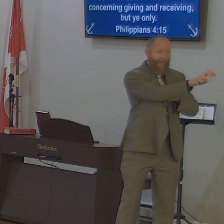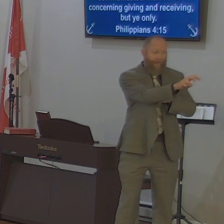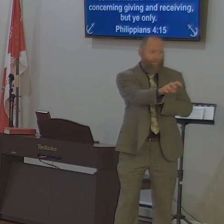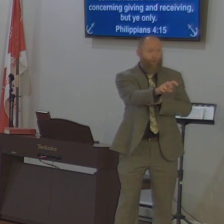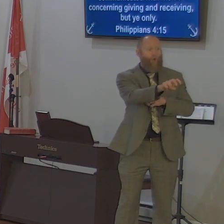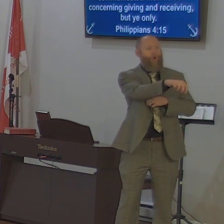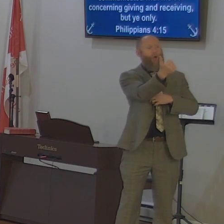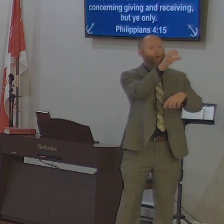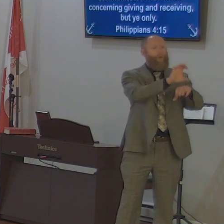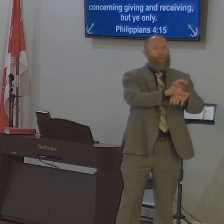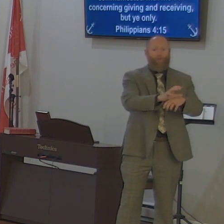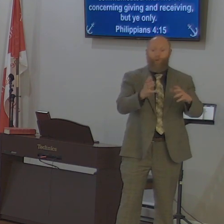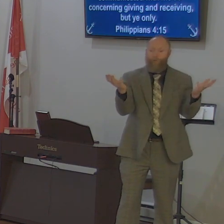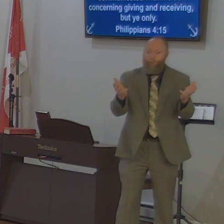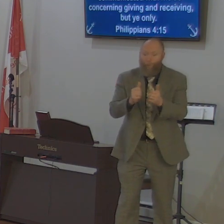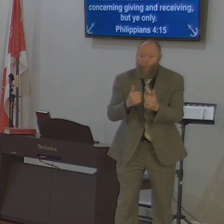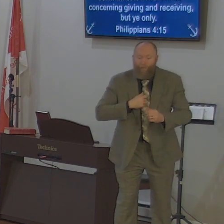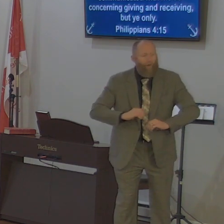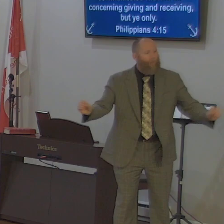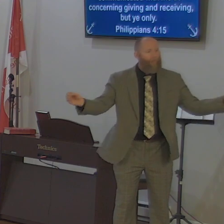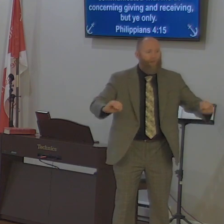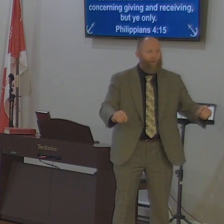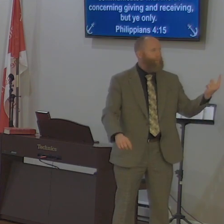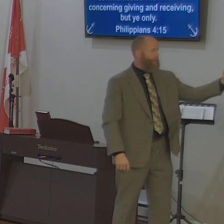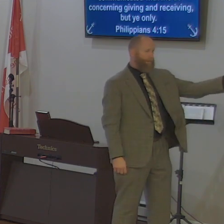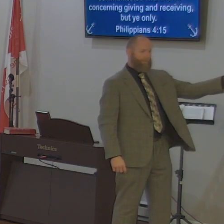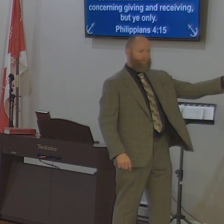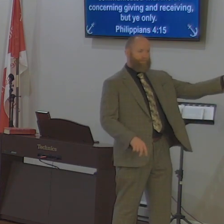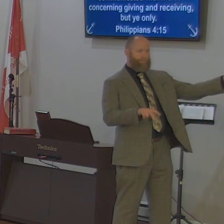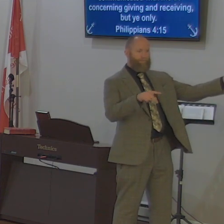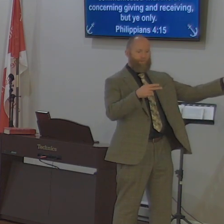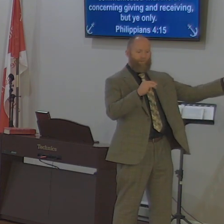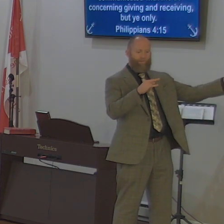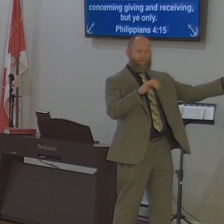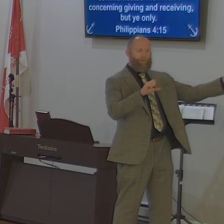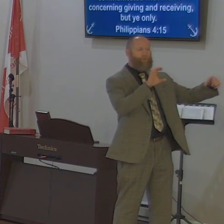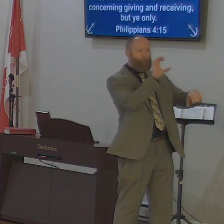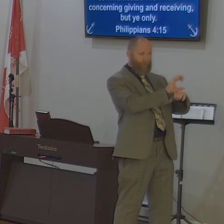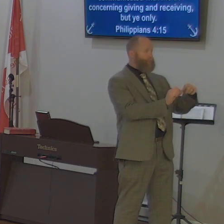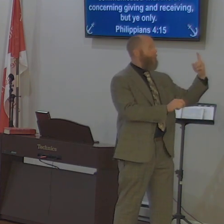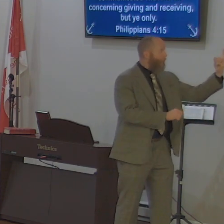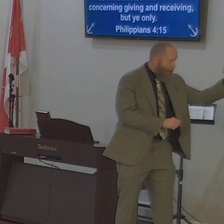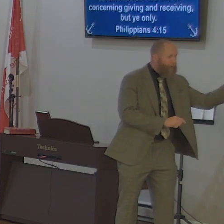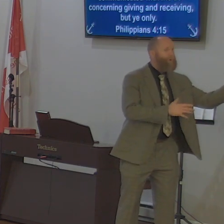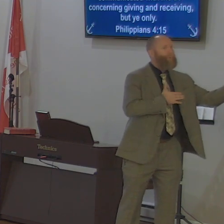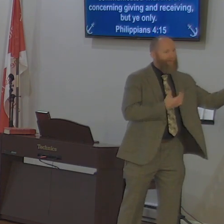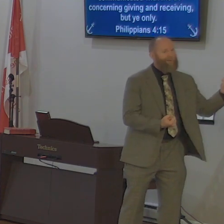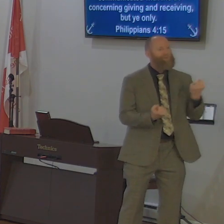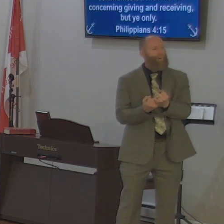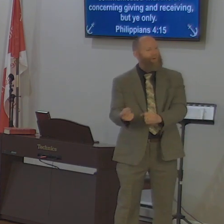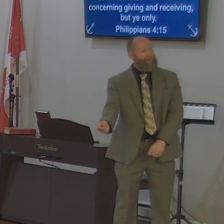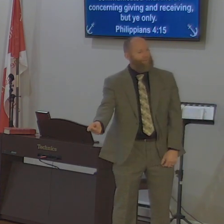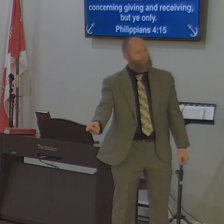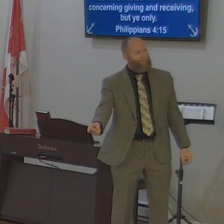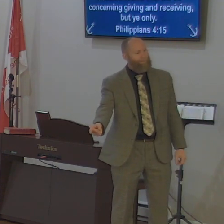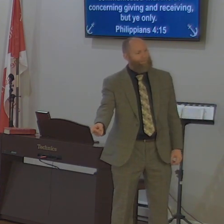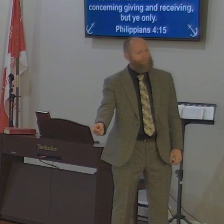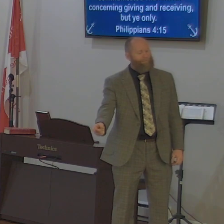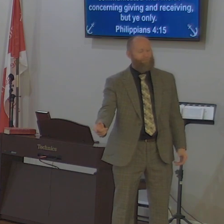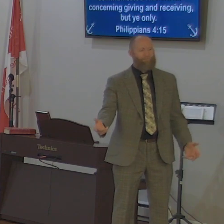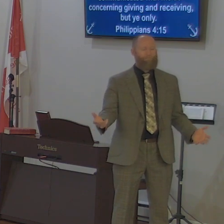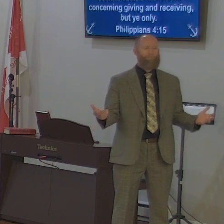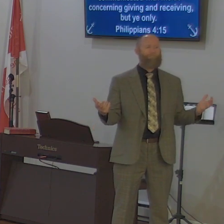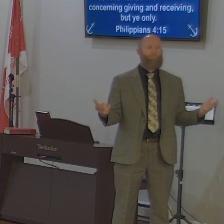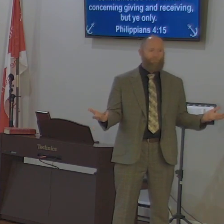only. And so as Paul writes this, at the beginning of his journeys or his missionary ministry, the church in